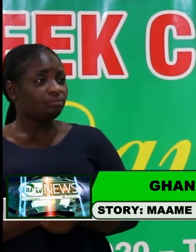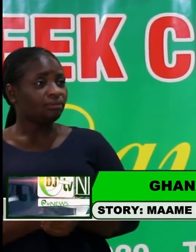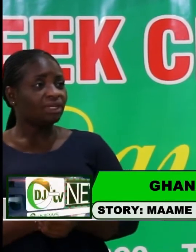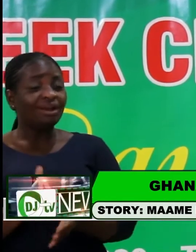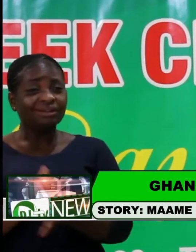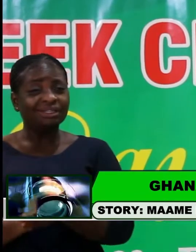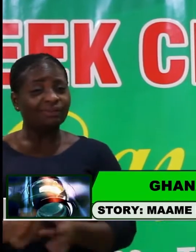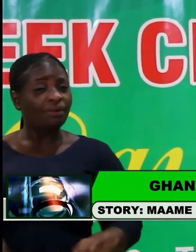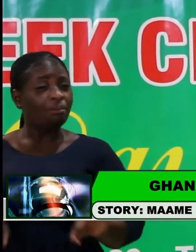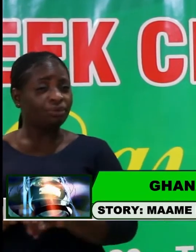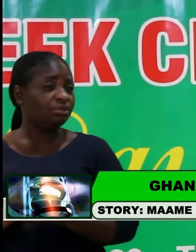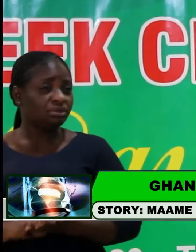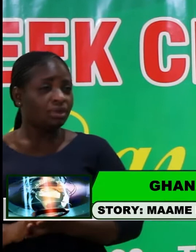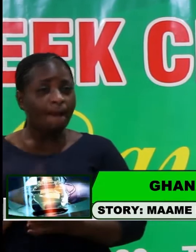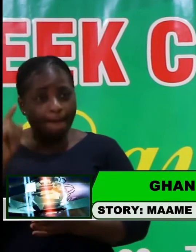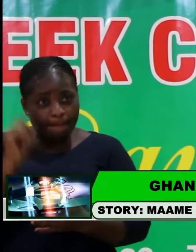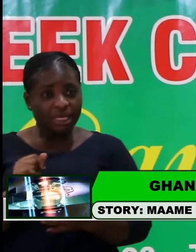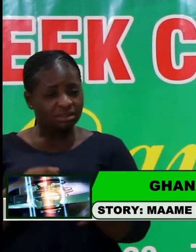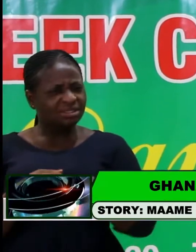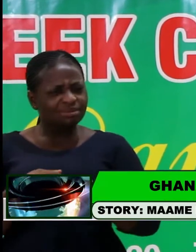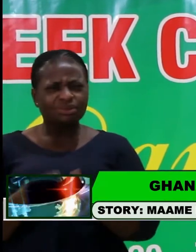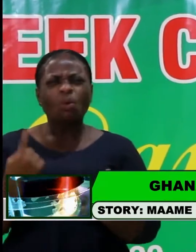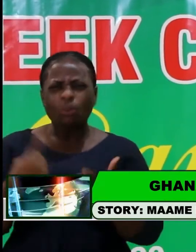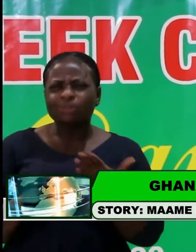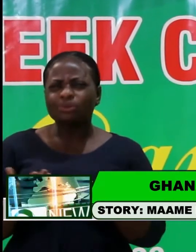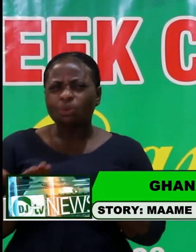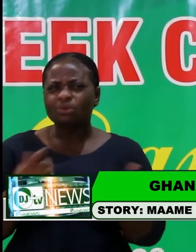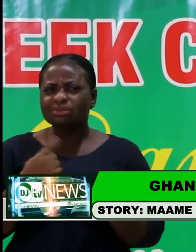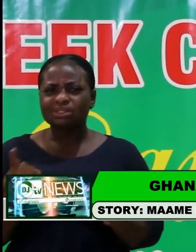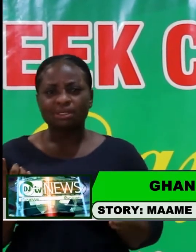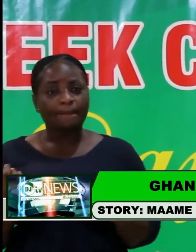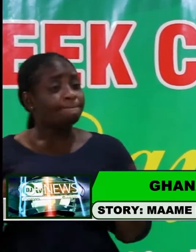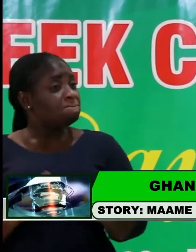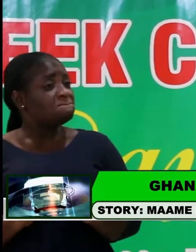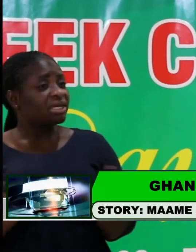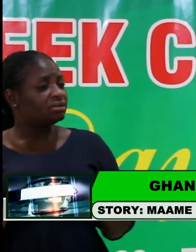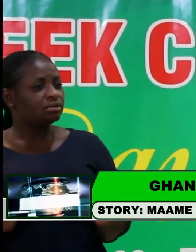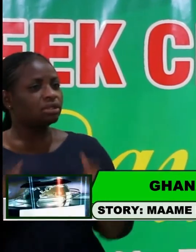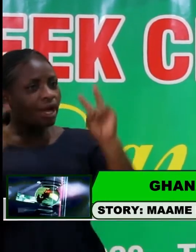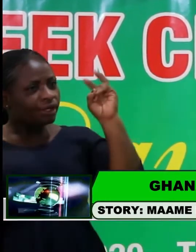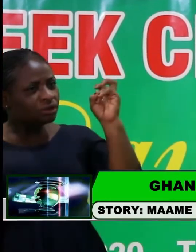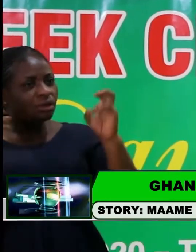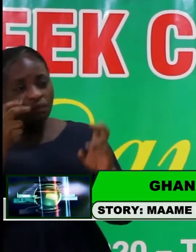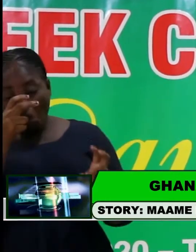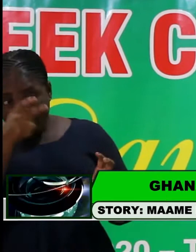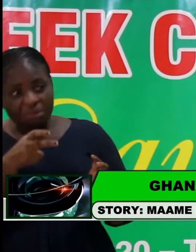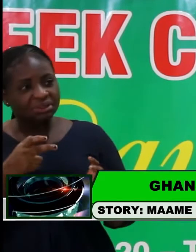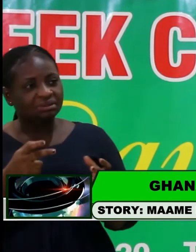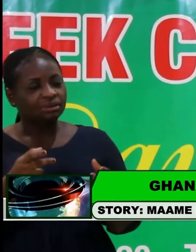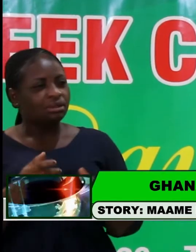and that is very critical for me. You have to define what exactly what you're talking about. But it doesn't mean the issue of corruption is a